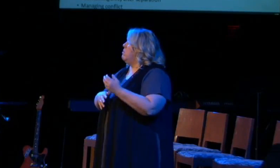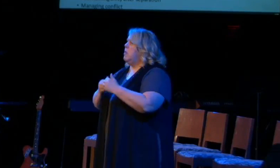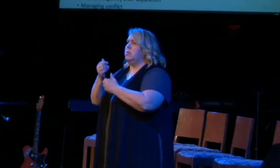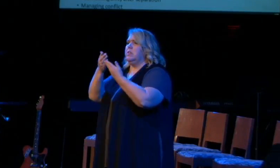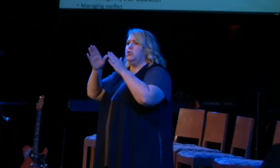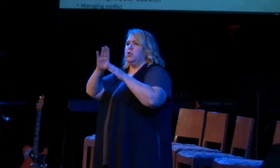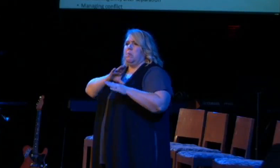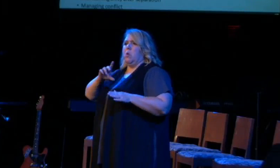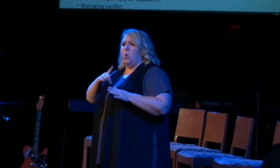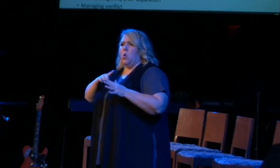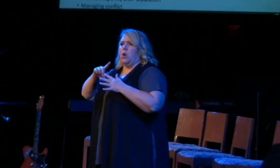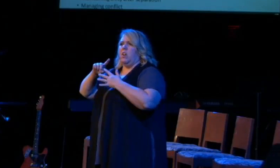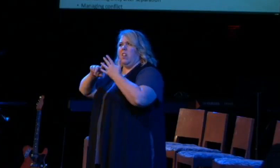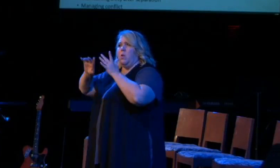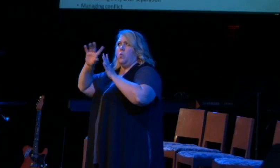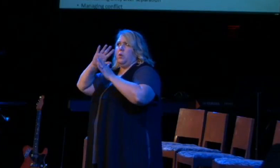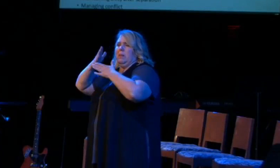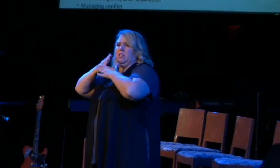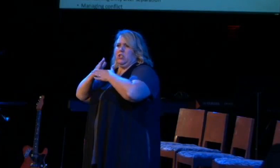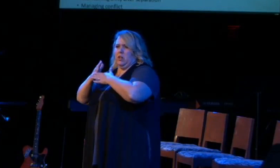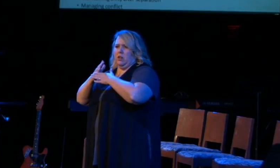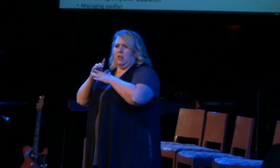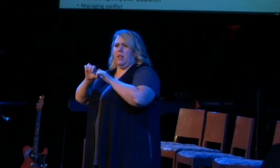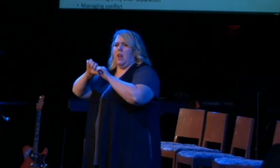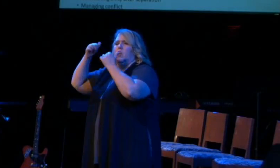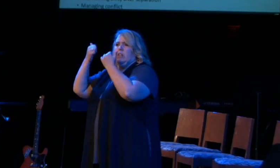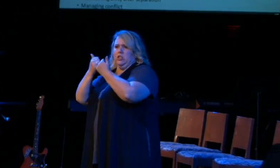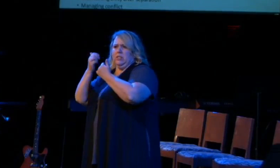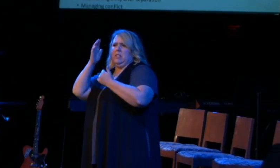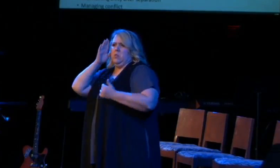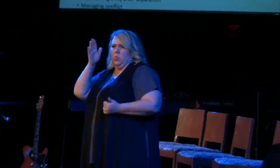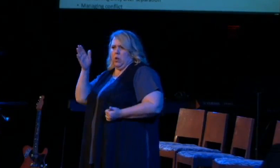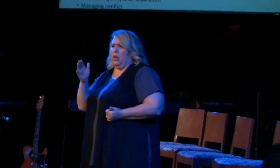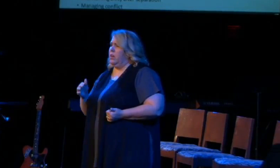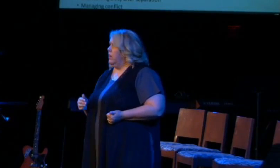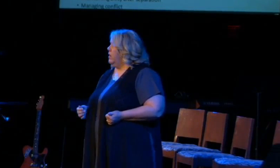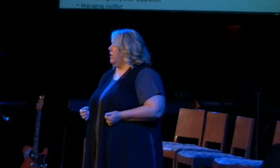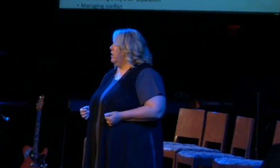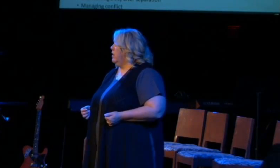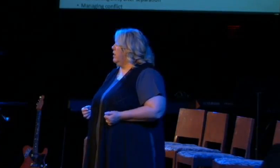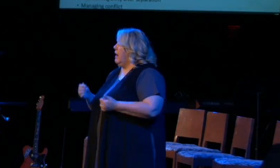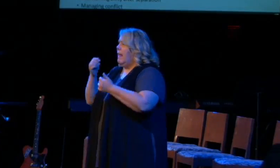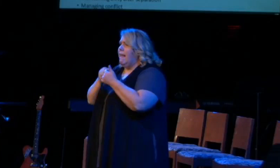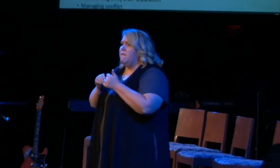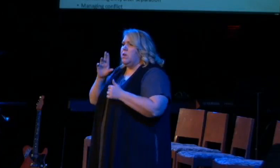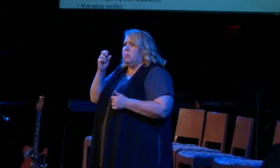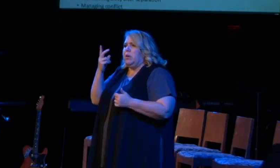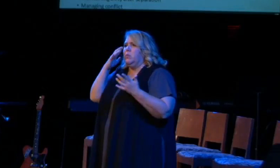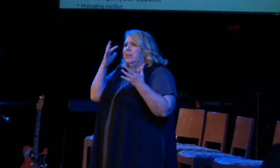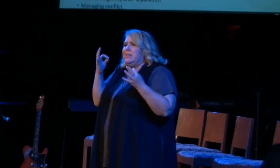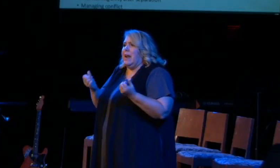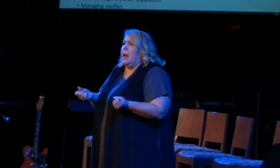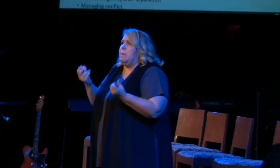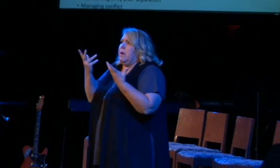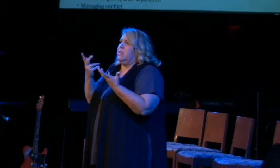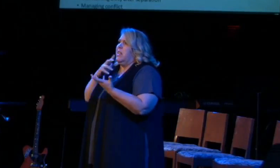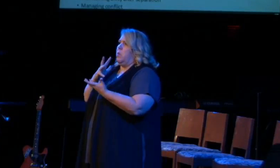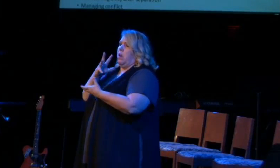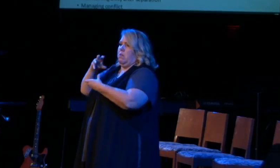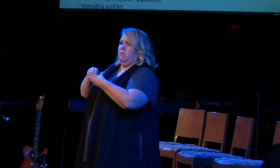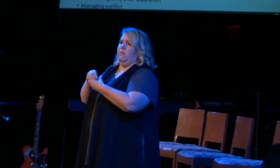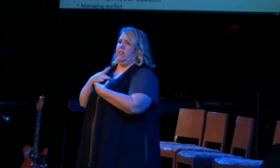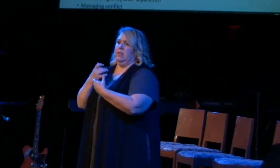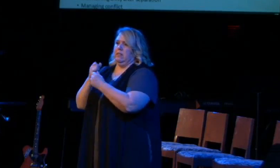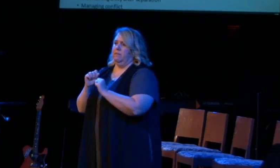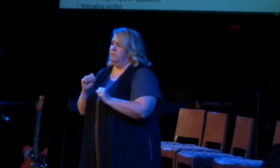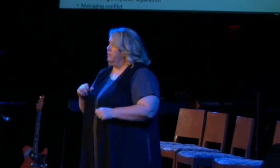Board of Global Missions would be shared, but maybe some other agencies, every branch would decide how much do they want to participate.